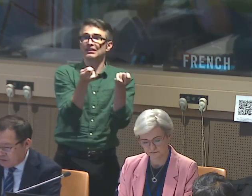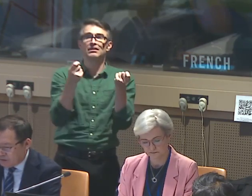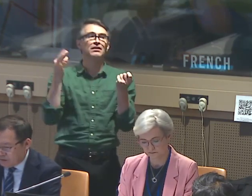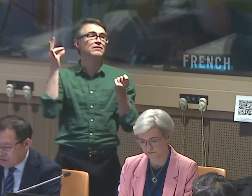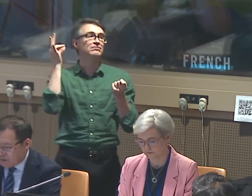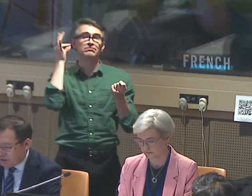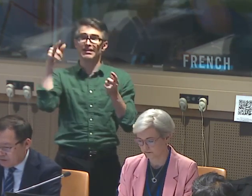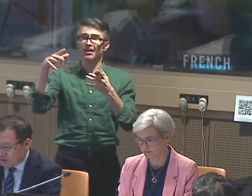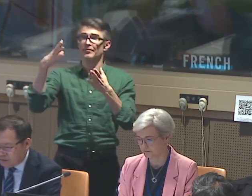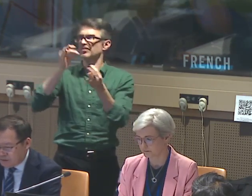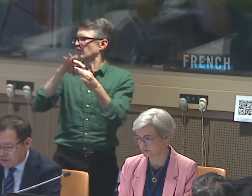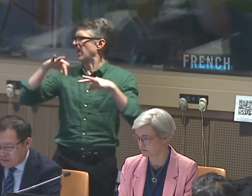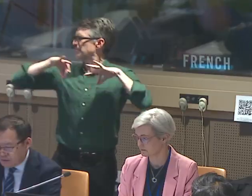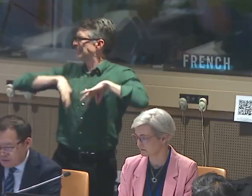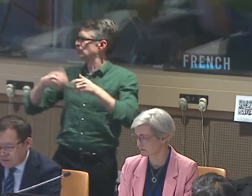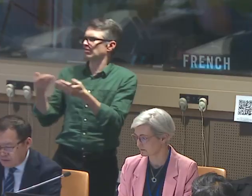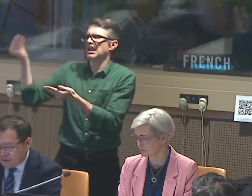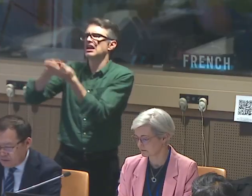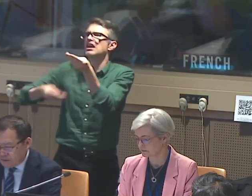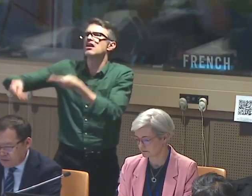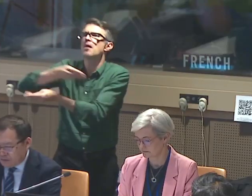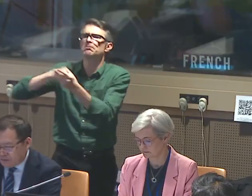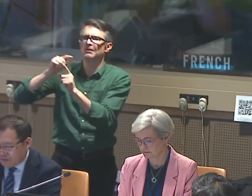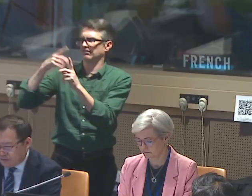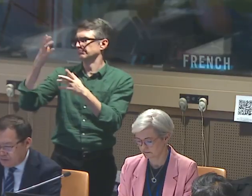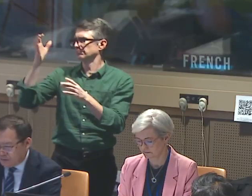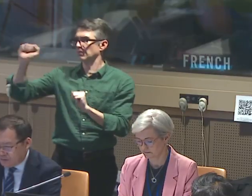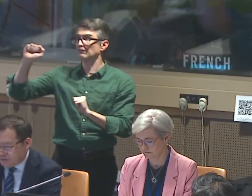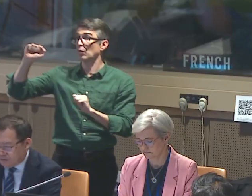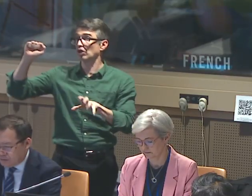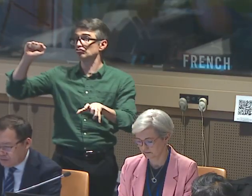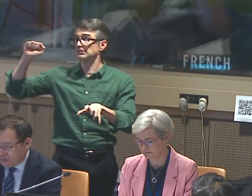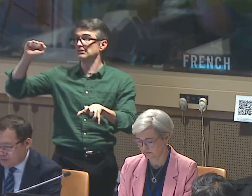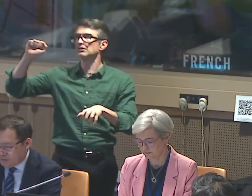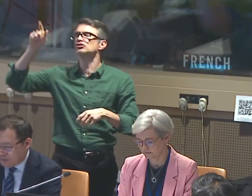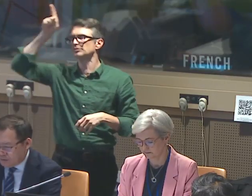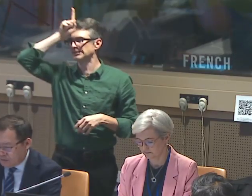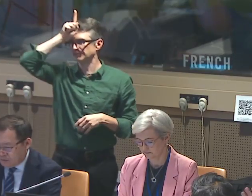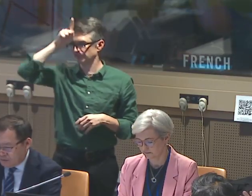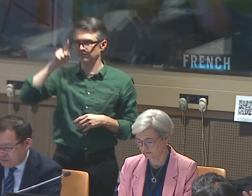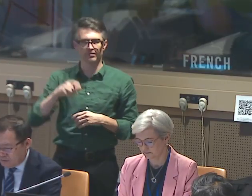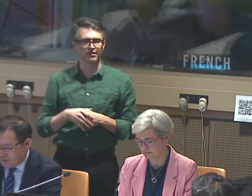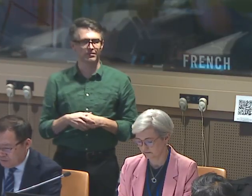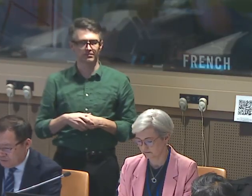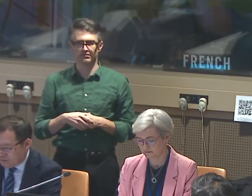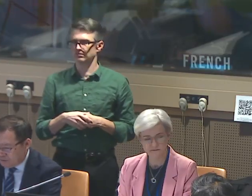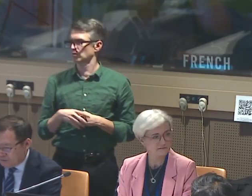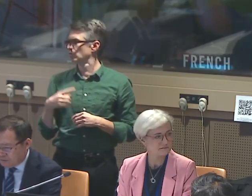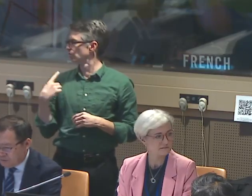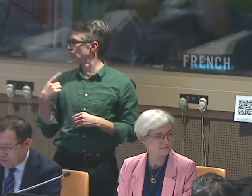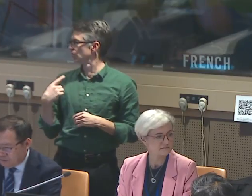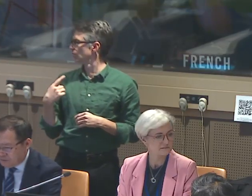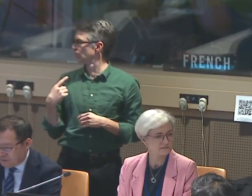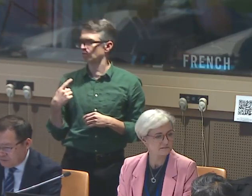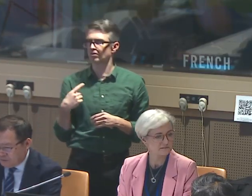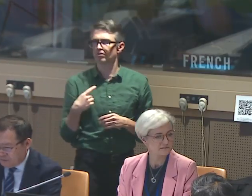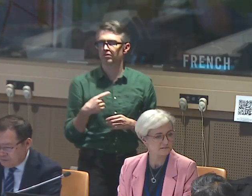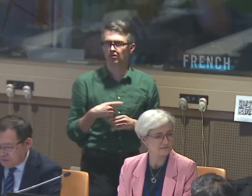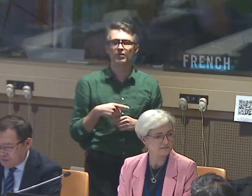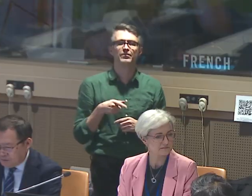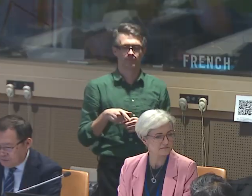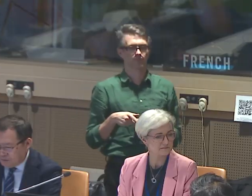a set of presentations. The first on the resource that we have been